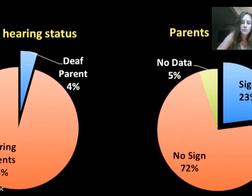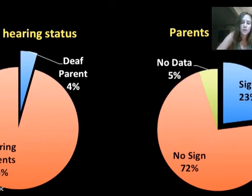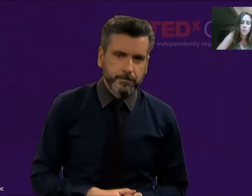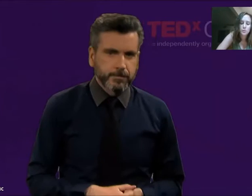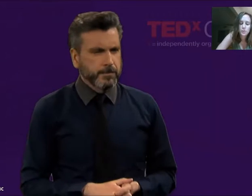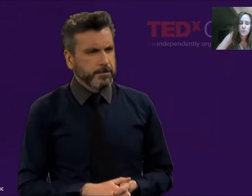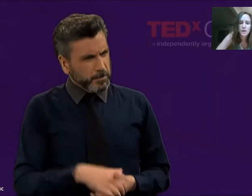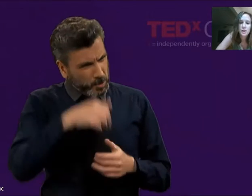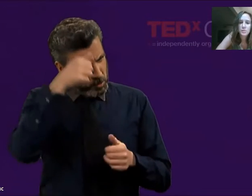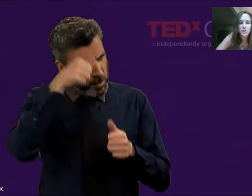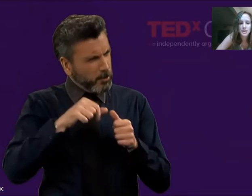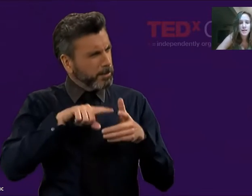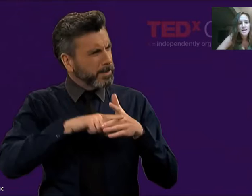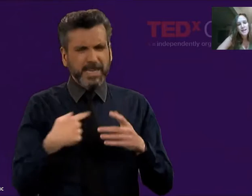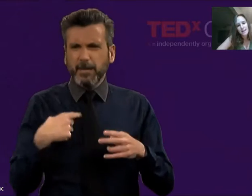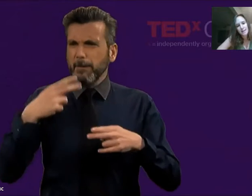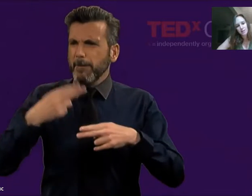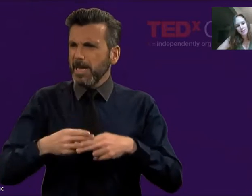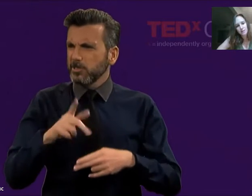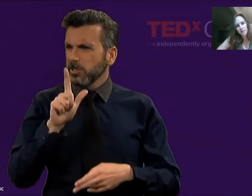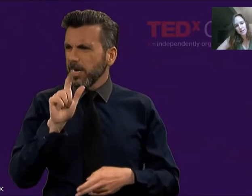You're better able to handle adversity.